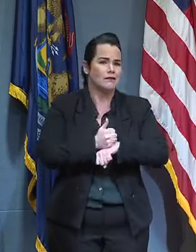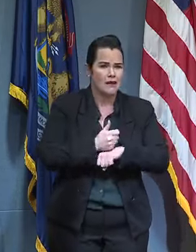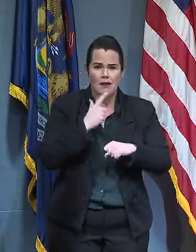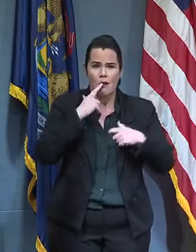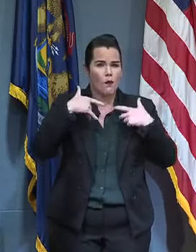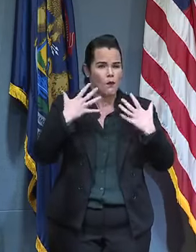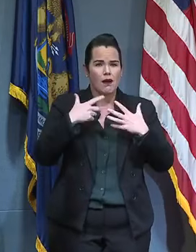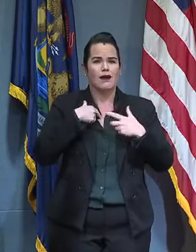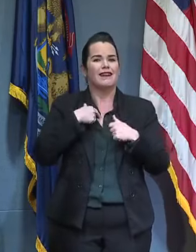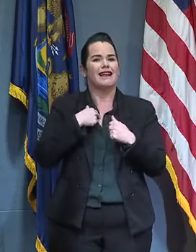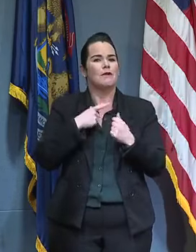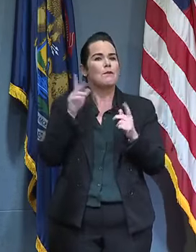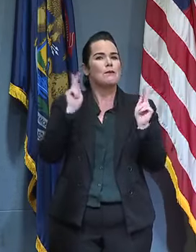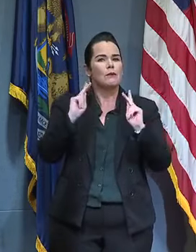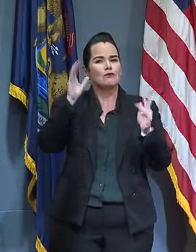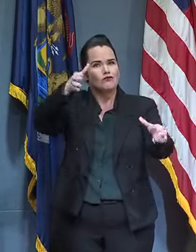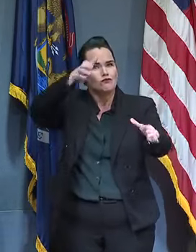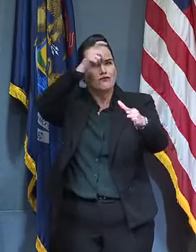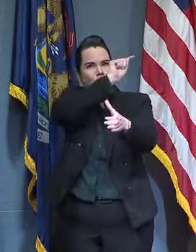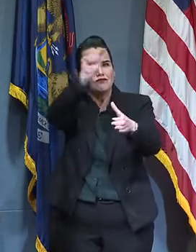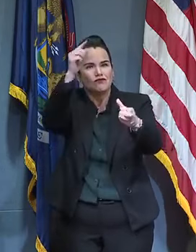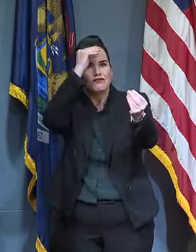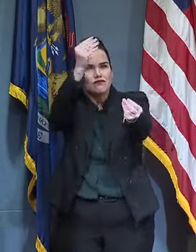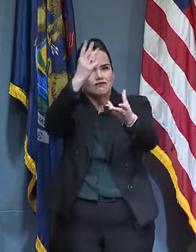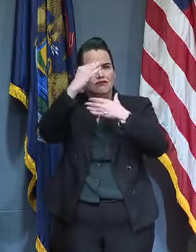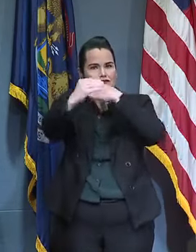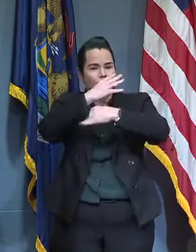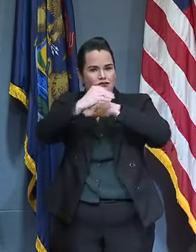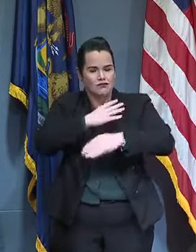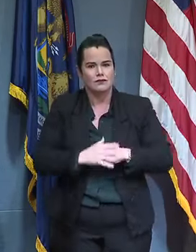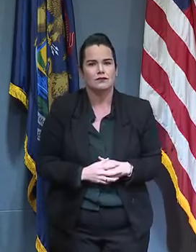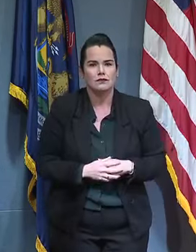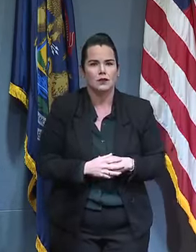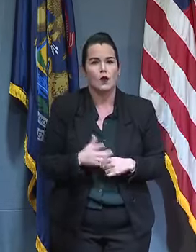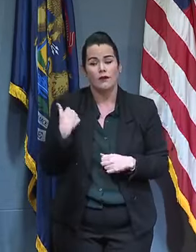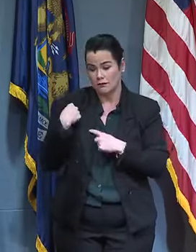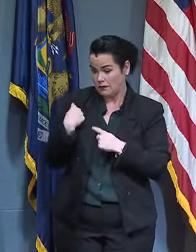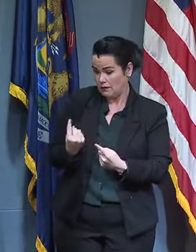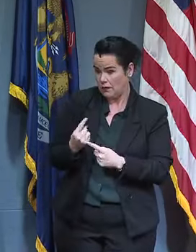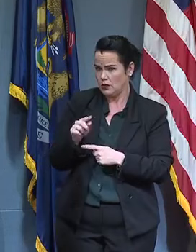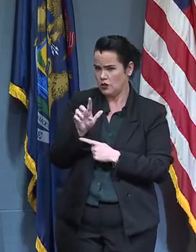72 hours. We are not out of this crisis, and it is important that